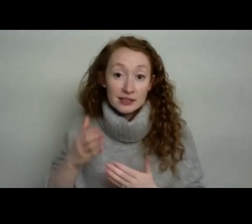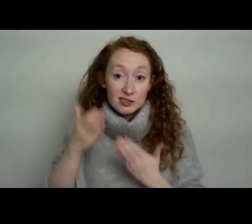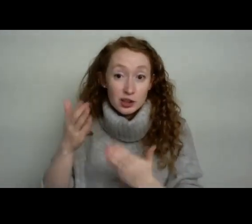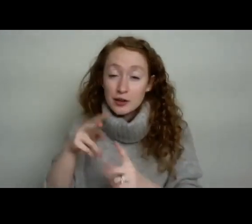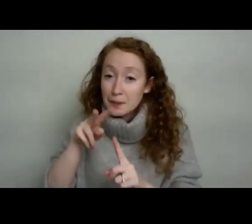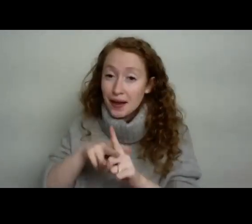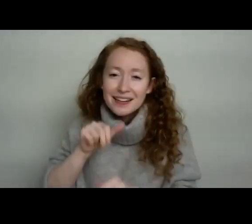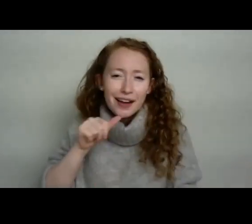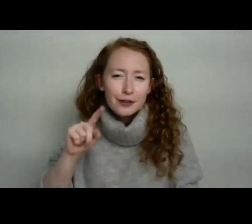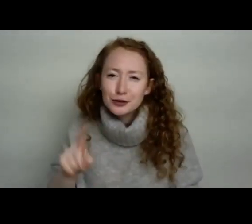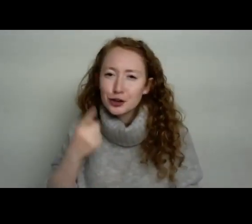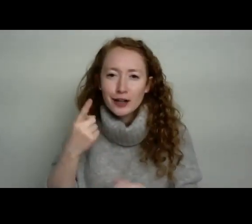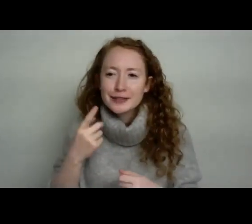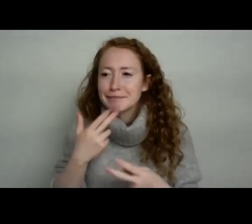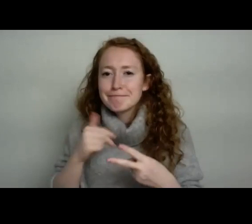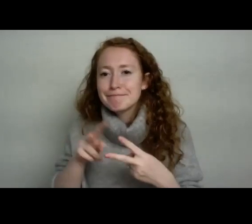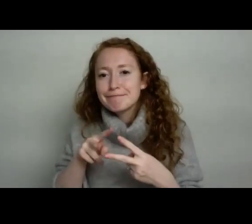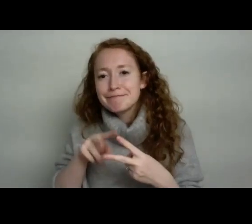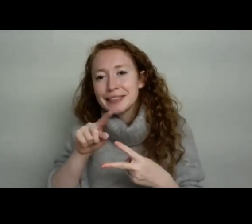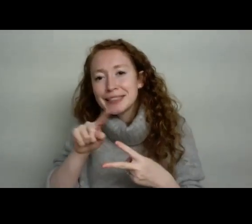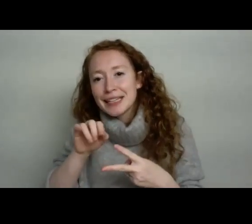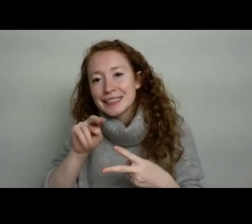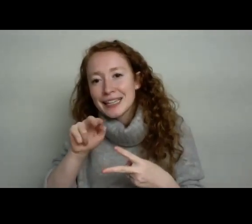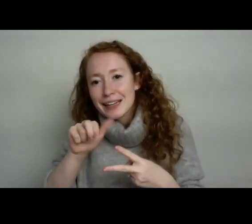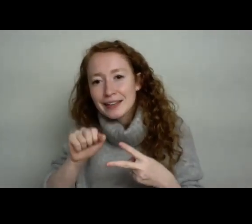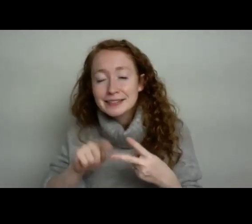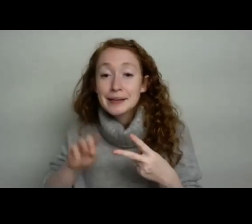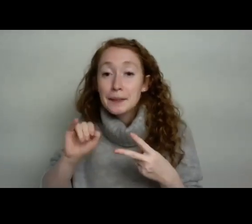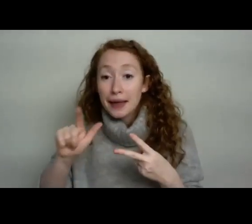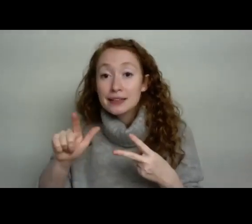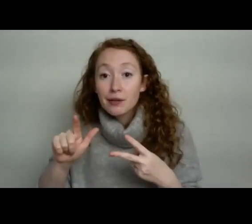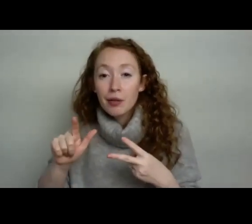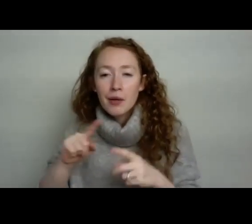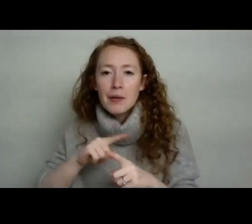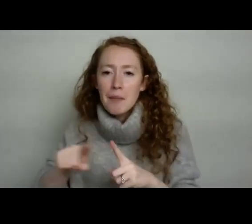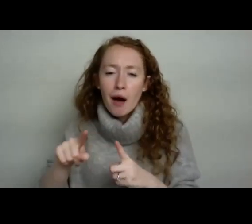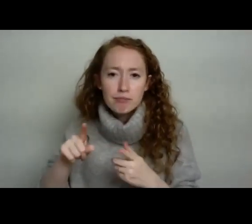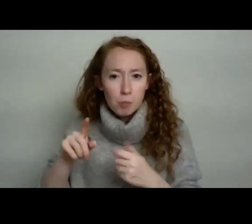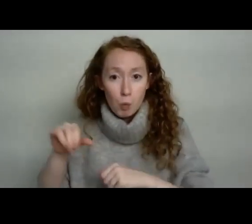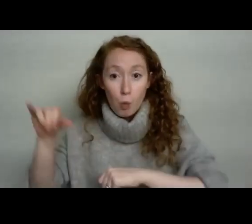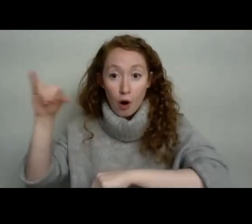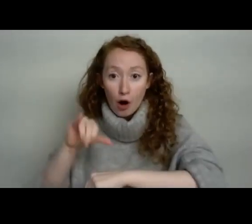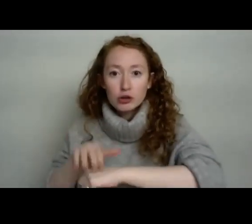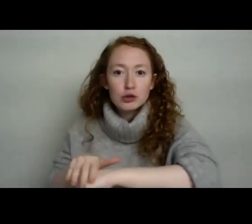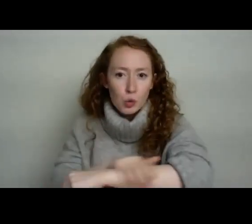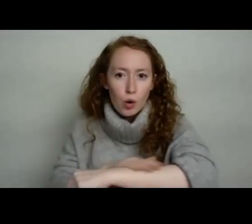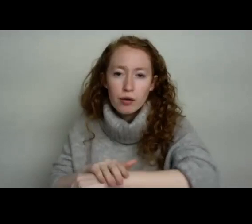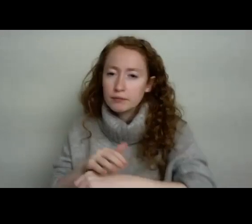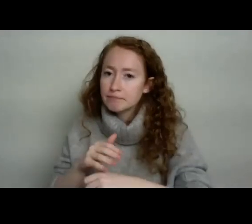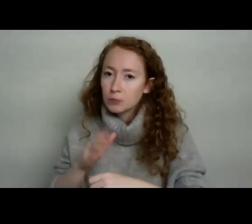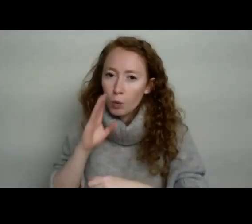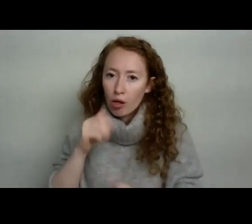beyond zinnias and basil, to just reducing disease susceptibility in organically. Number one, just